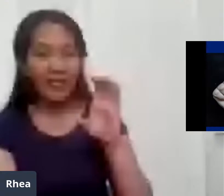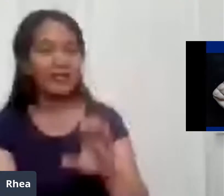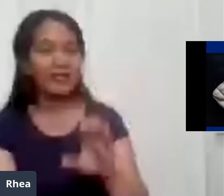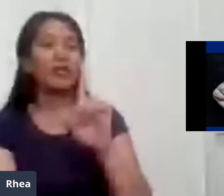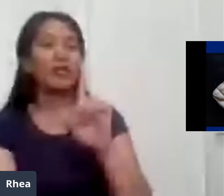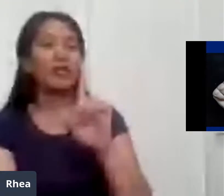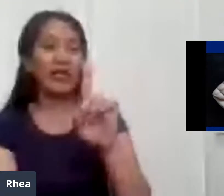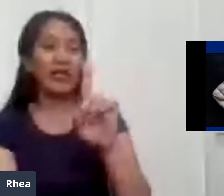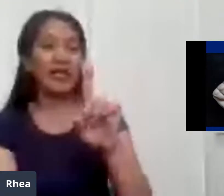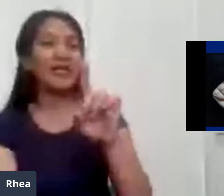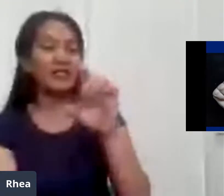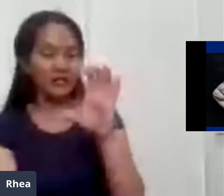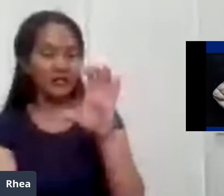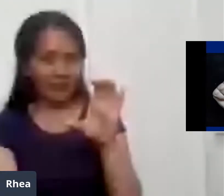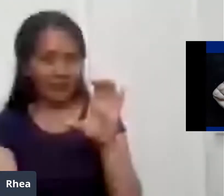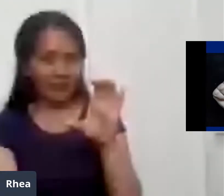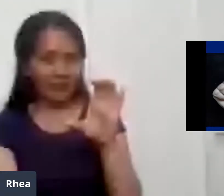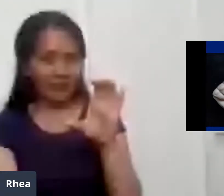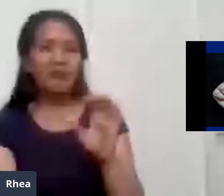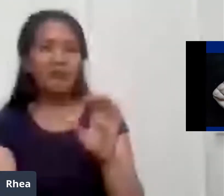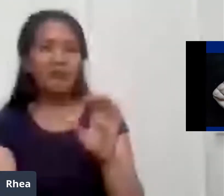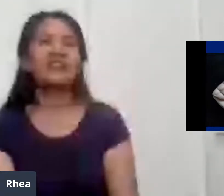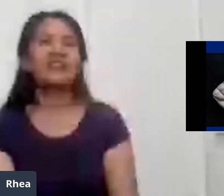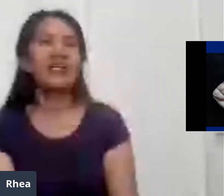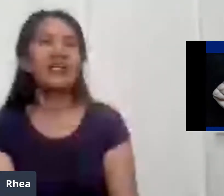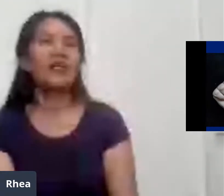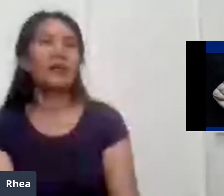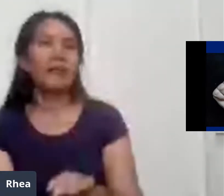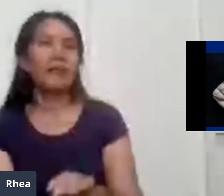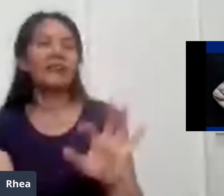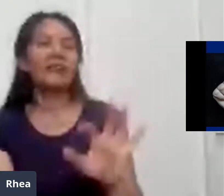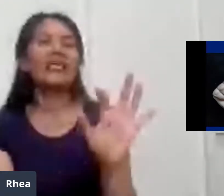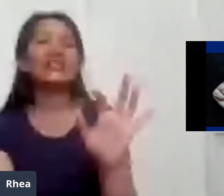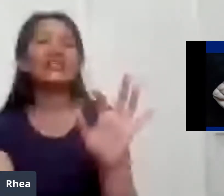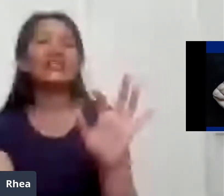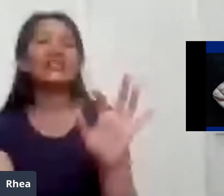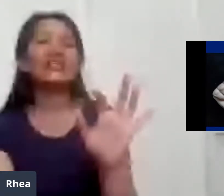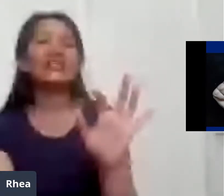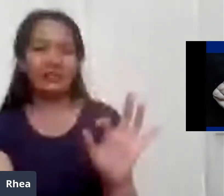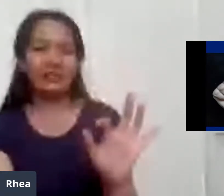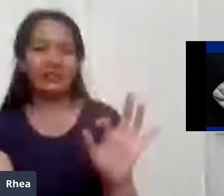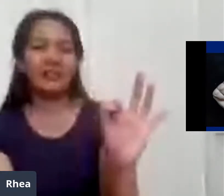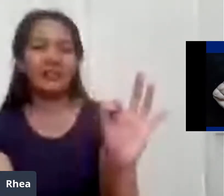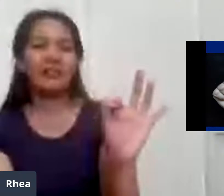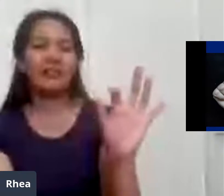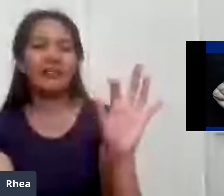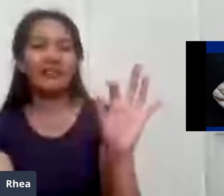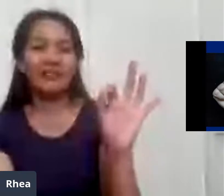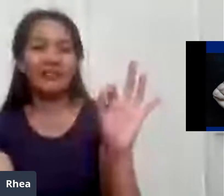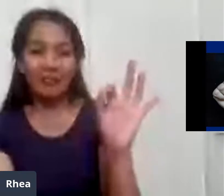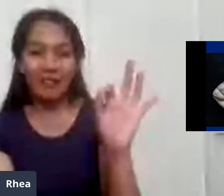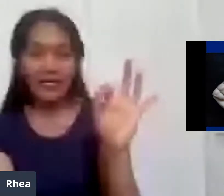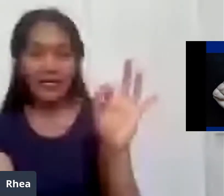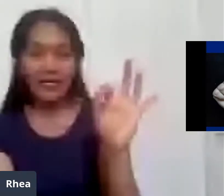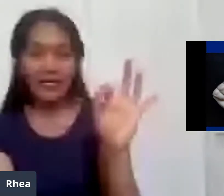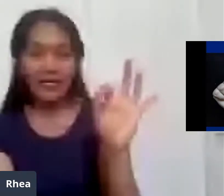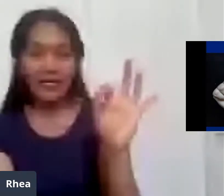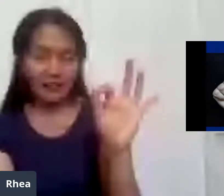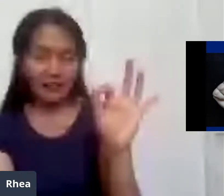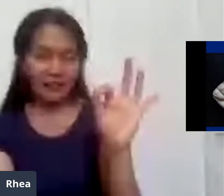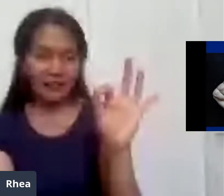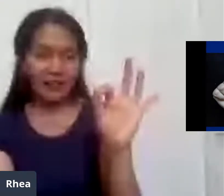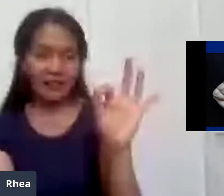100. 100. When we say 19, this is number